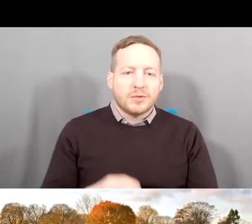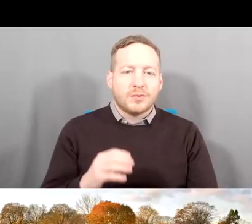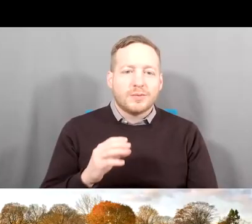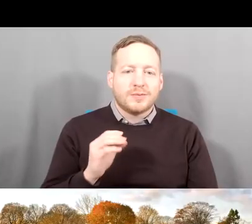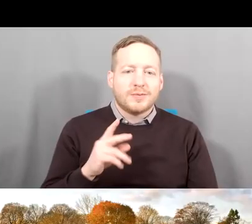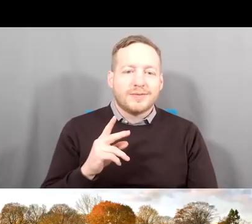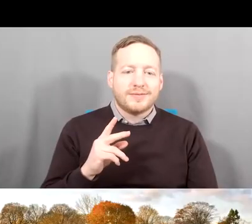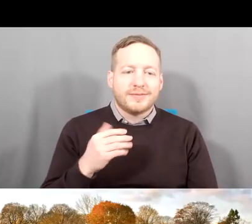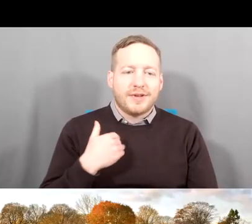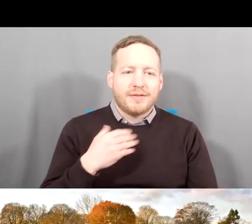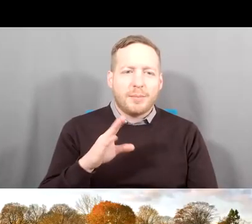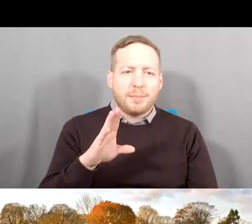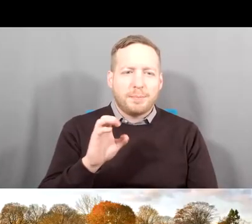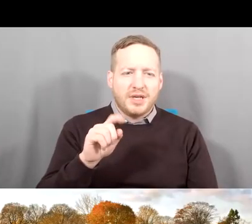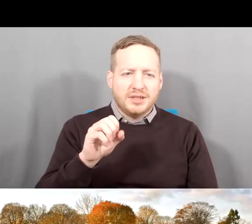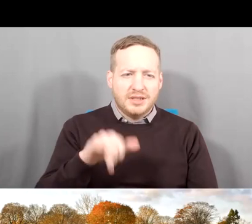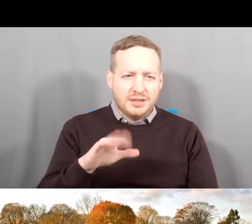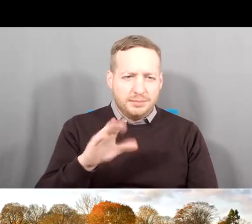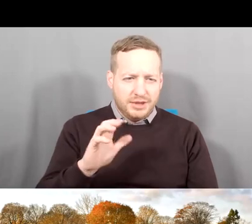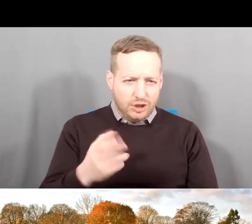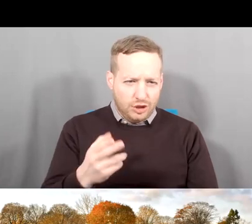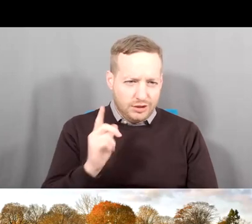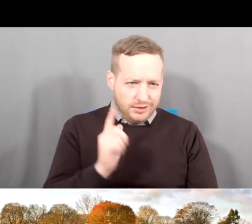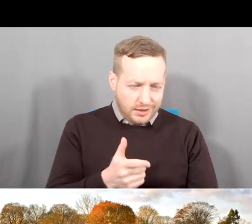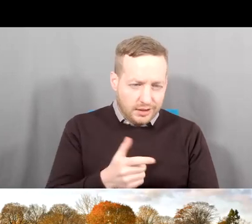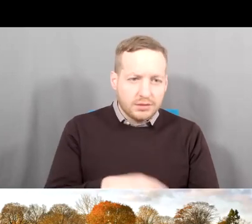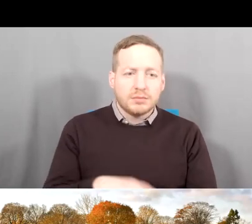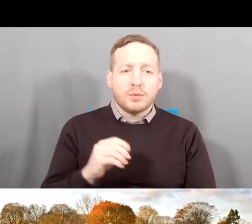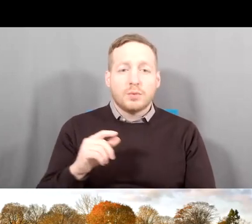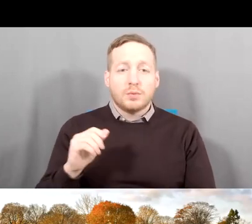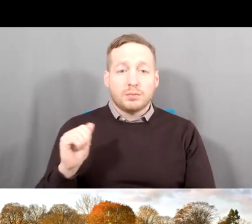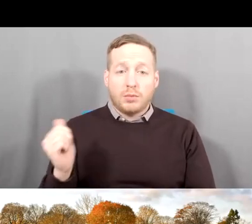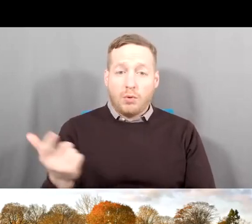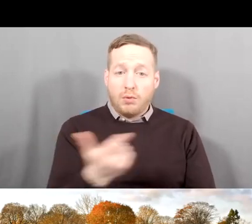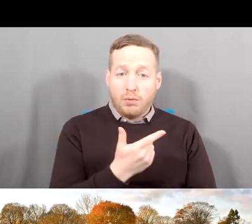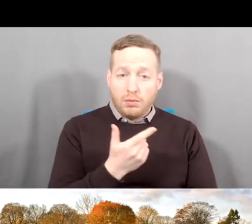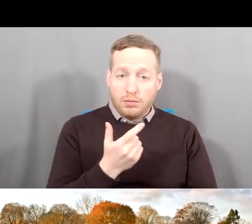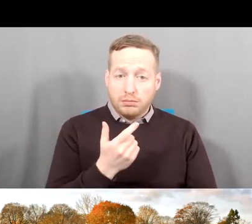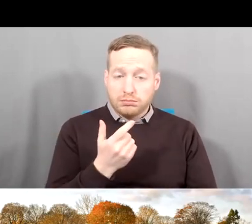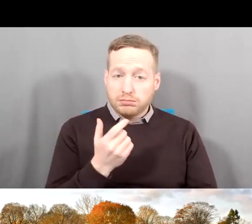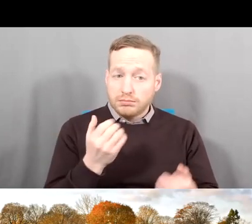Okay. Seconded by Betsy Beach.